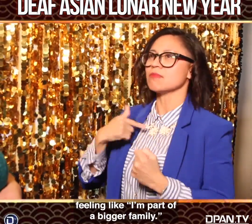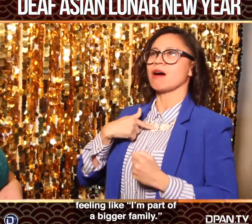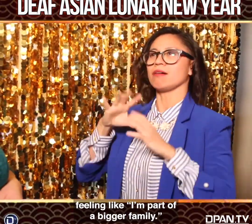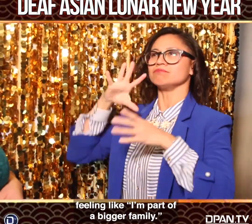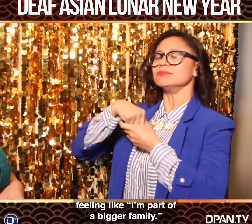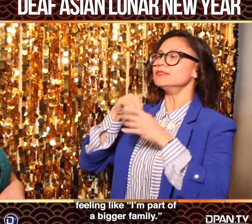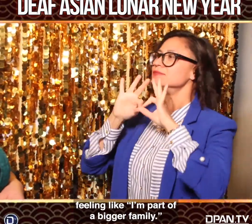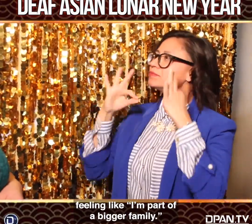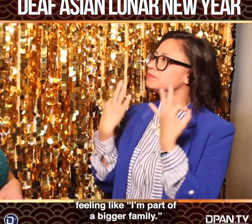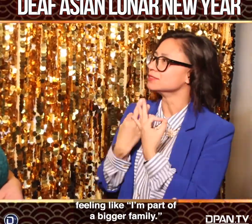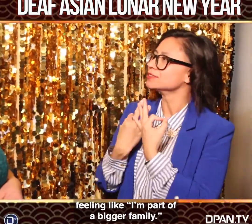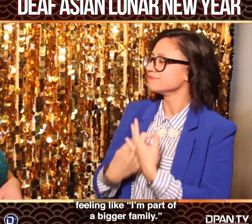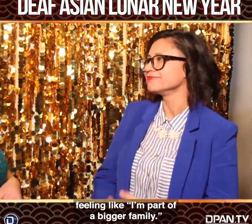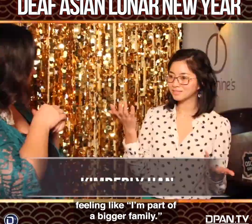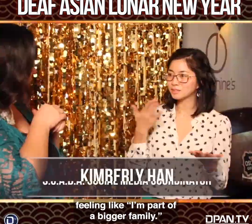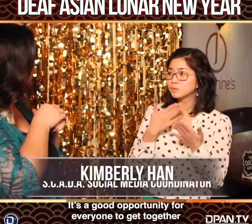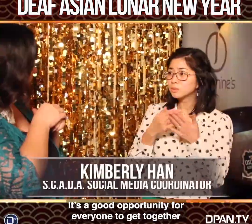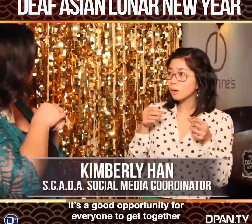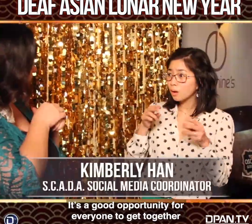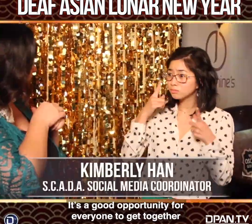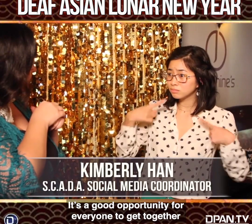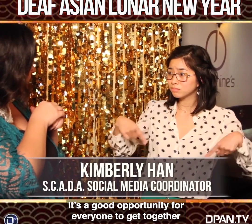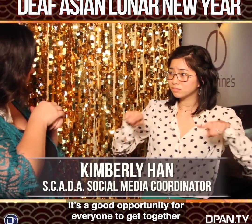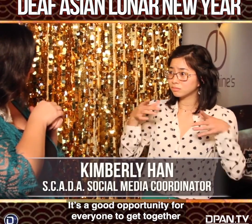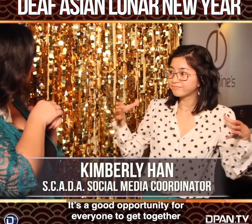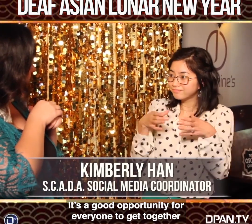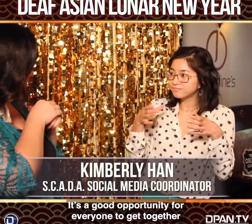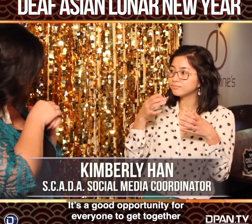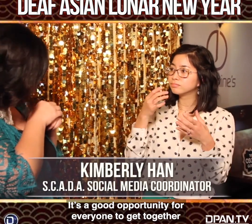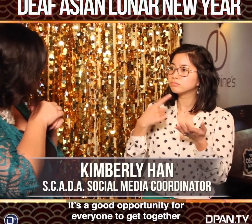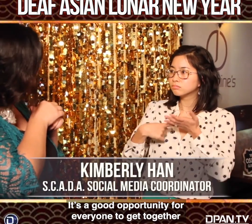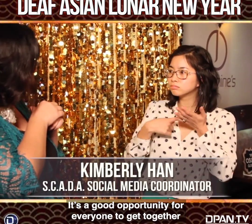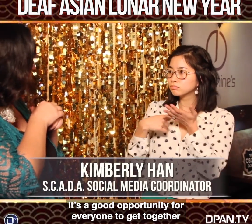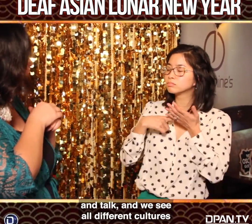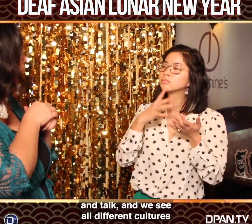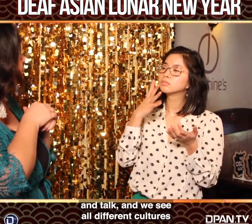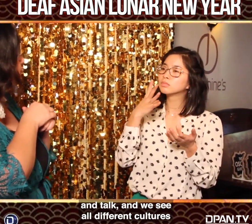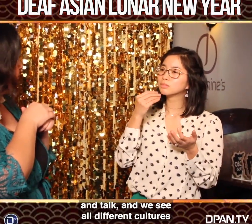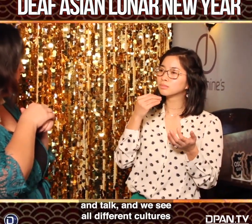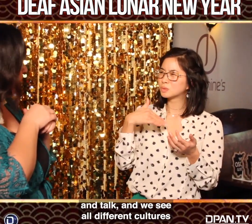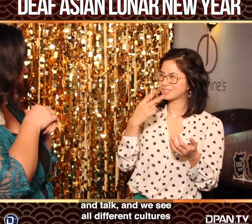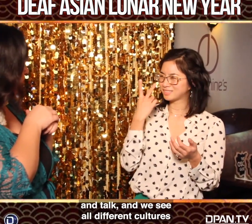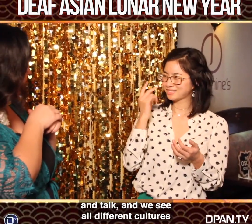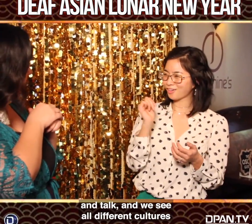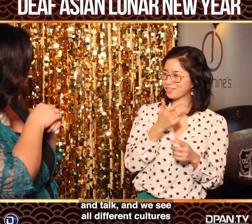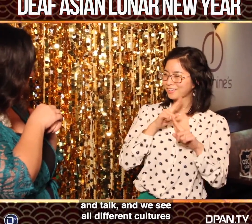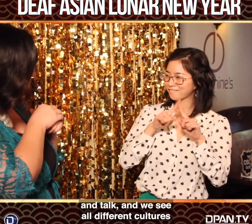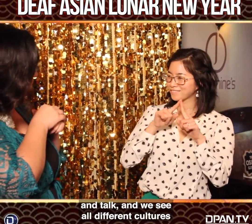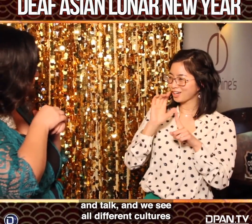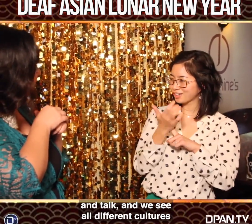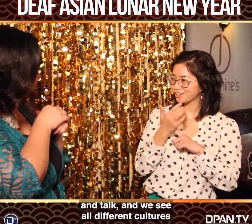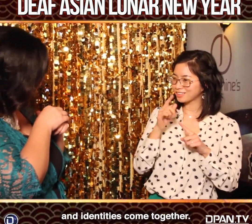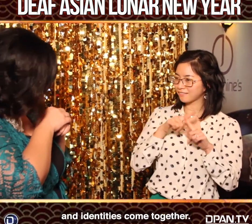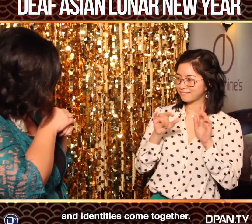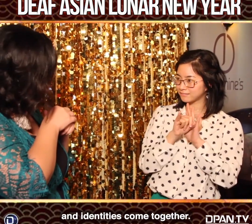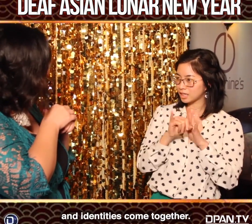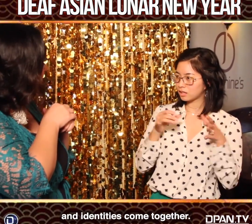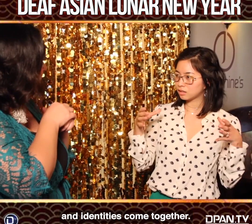family. It's a good opportunity for everyone to get together and talk, and we see all different cultures and identities come